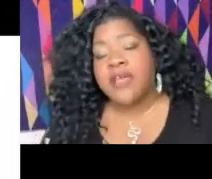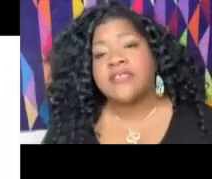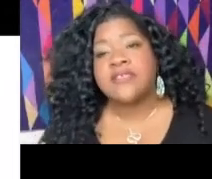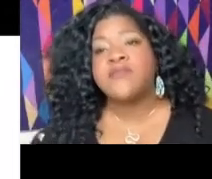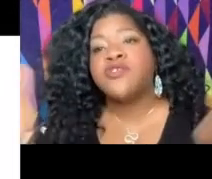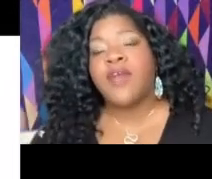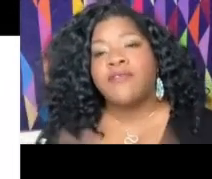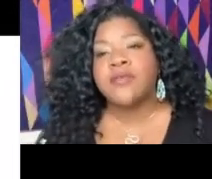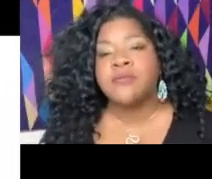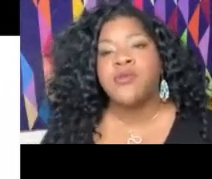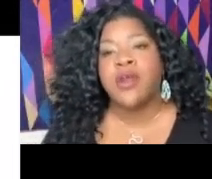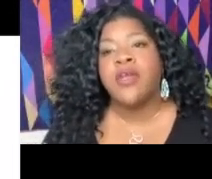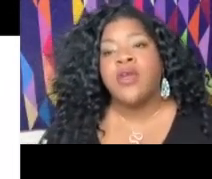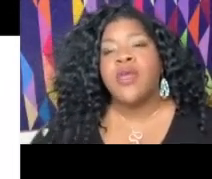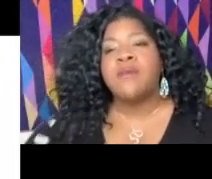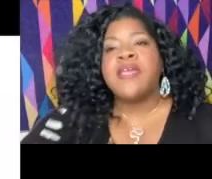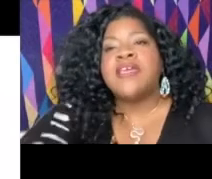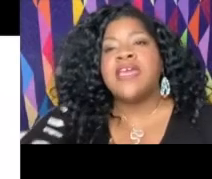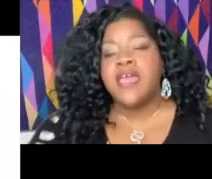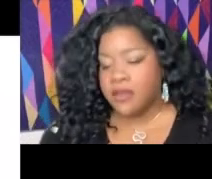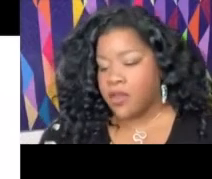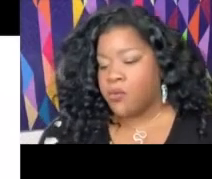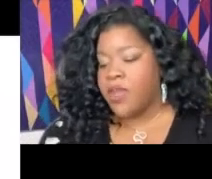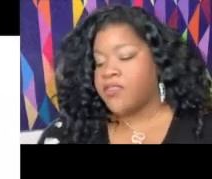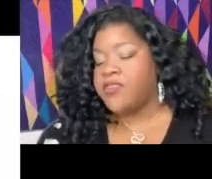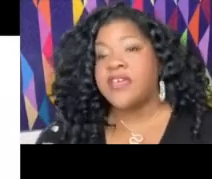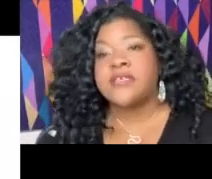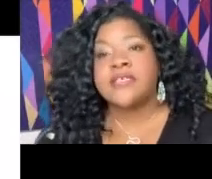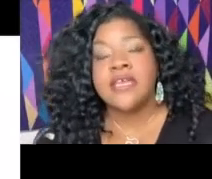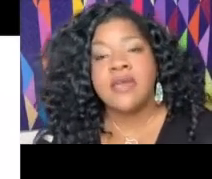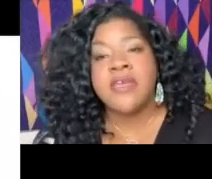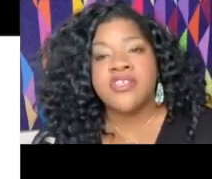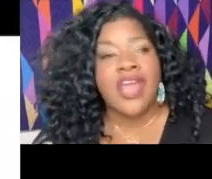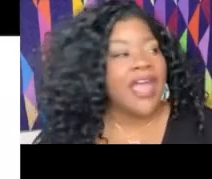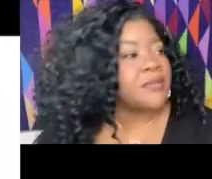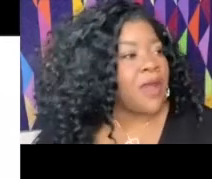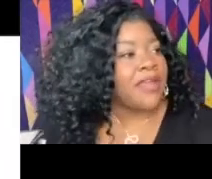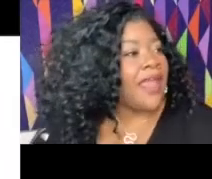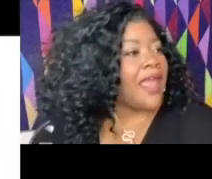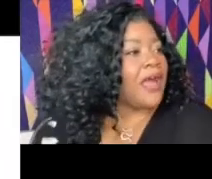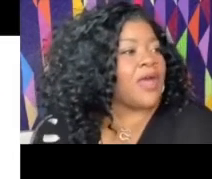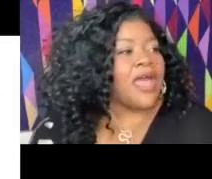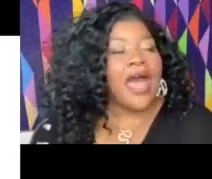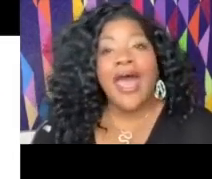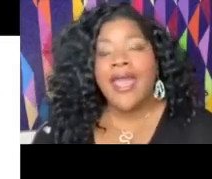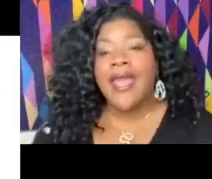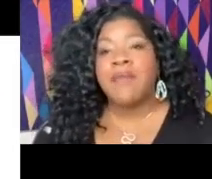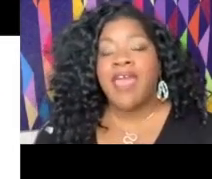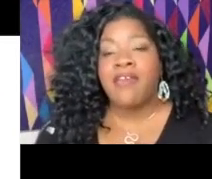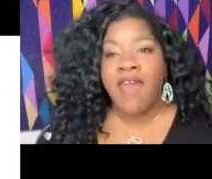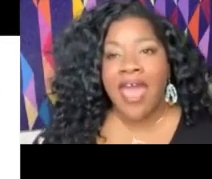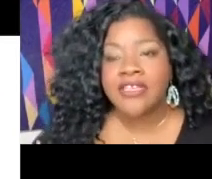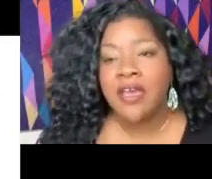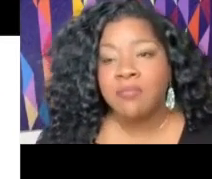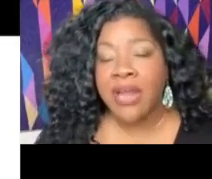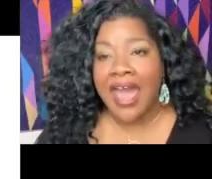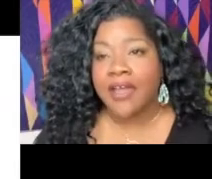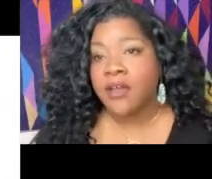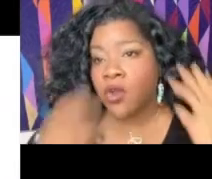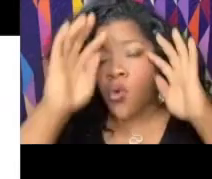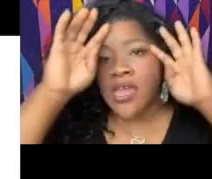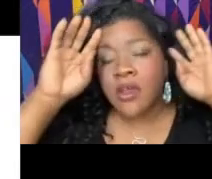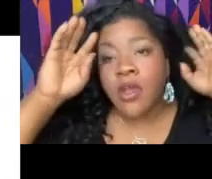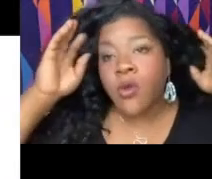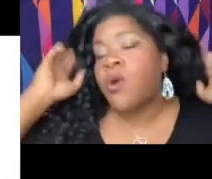several places. It will travel some more. We begin with this image as right now, I am a fat,